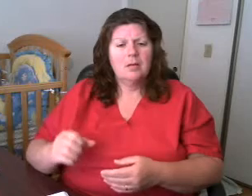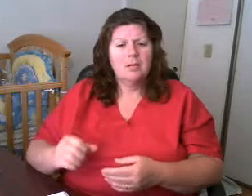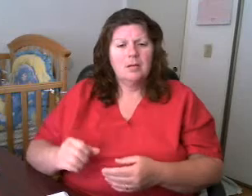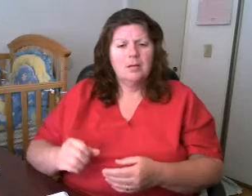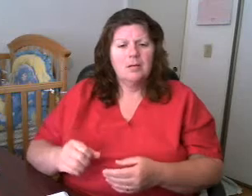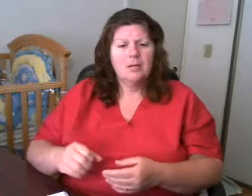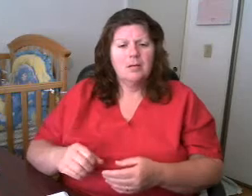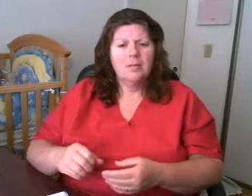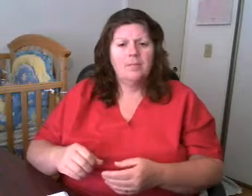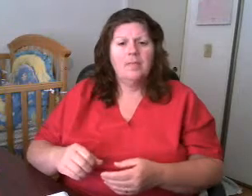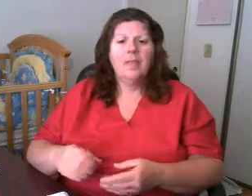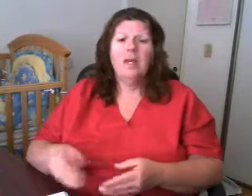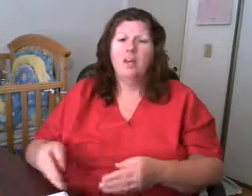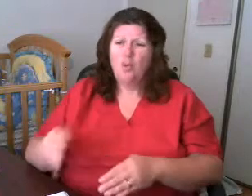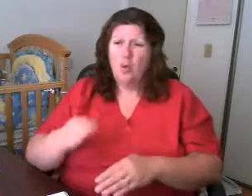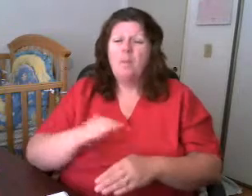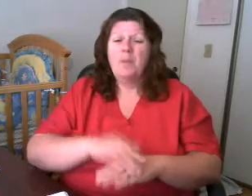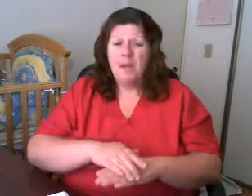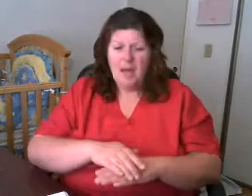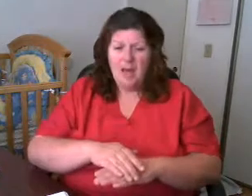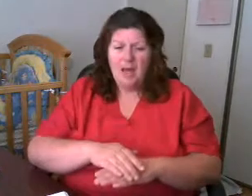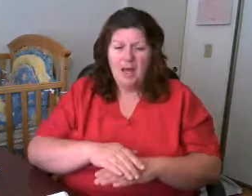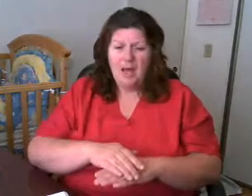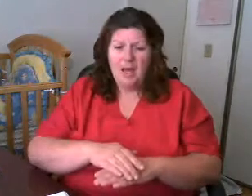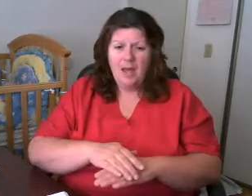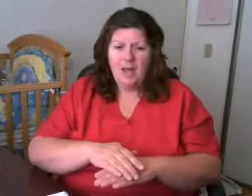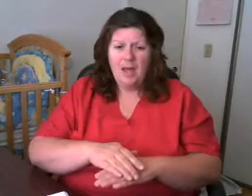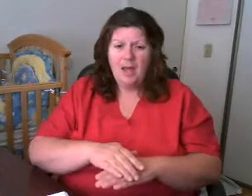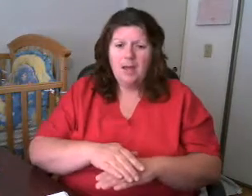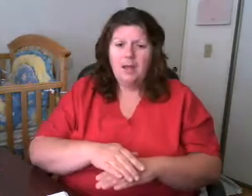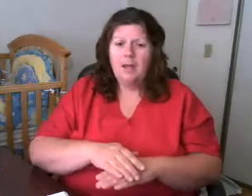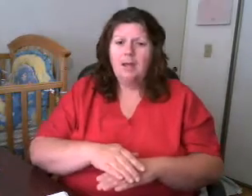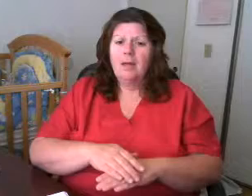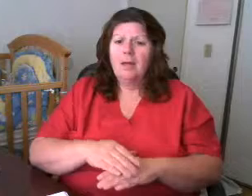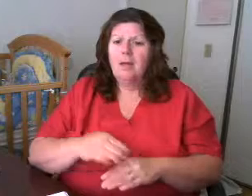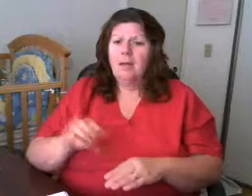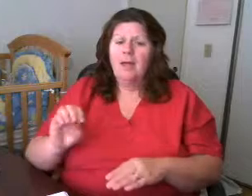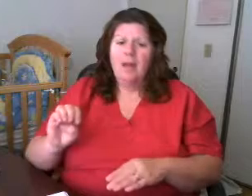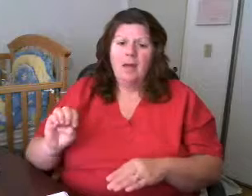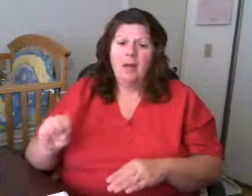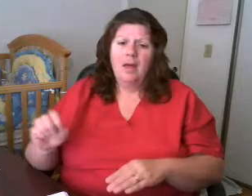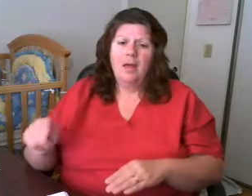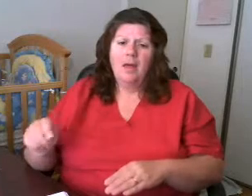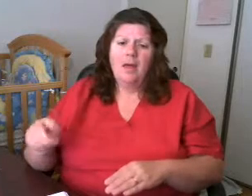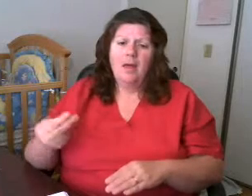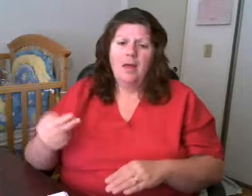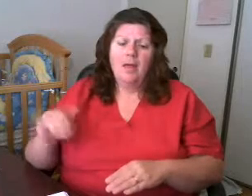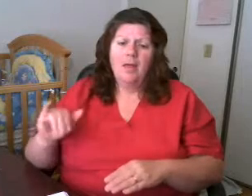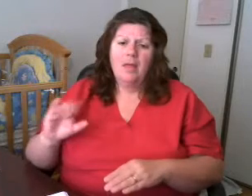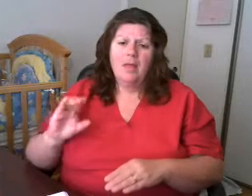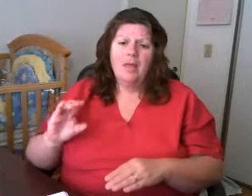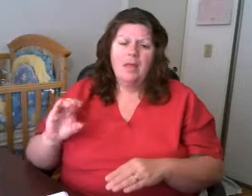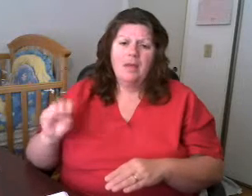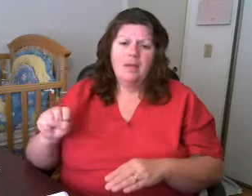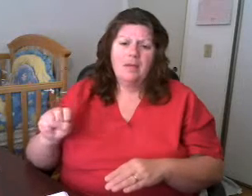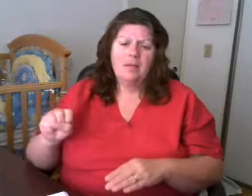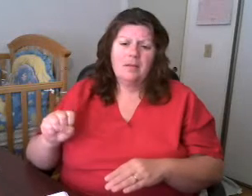ethics into various situations. So they'll be testing you on that under the knowledge test, for the written test.